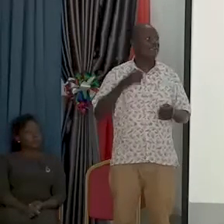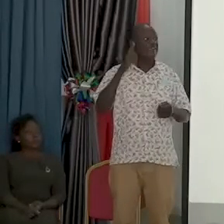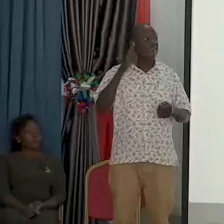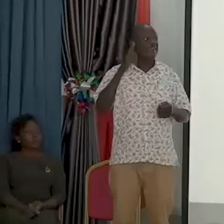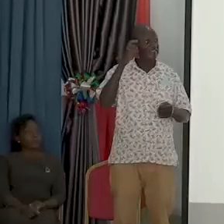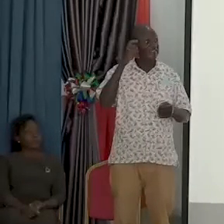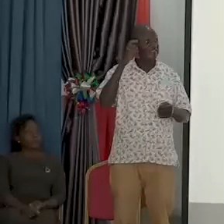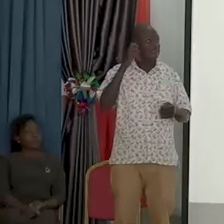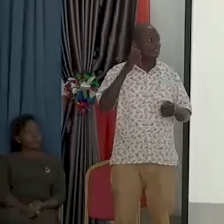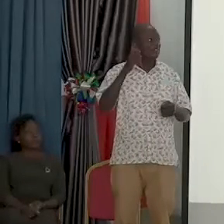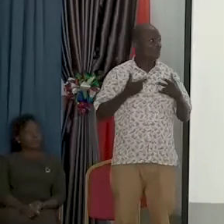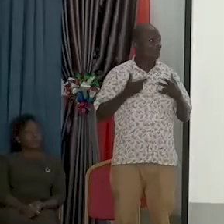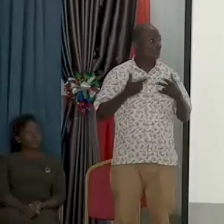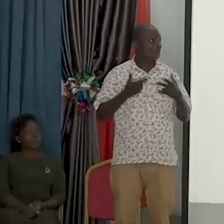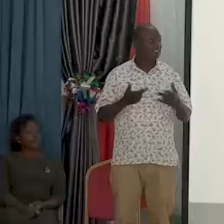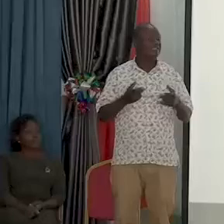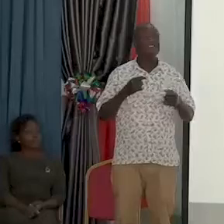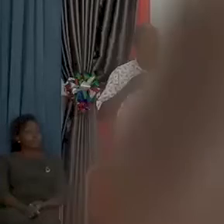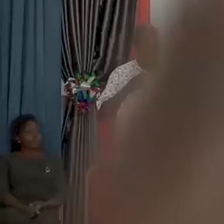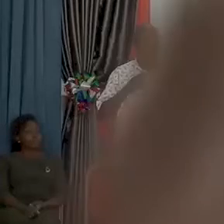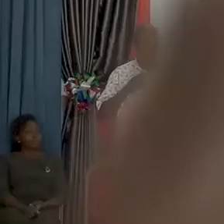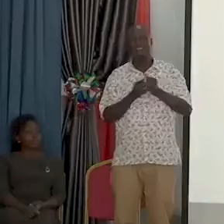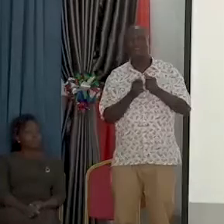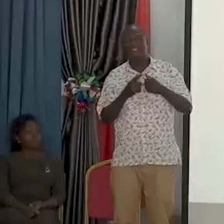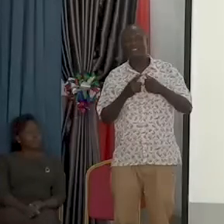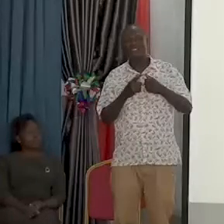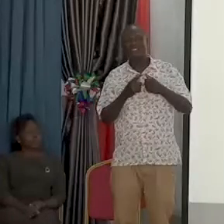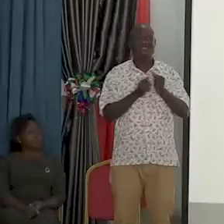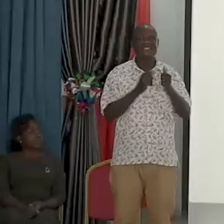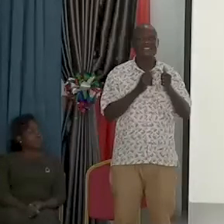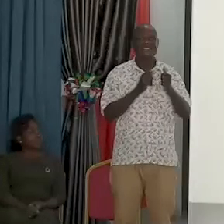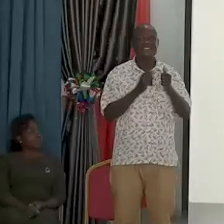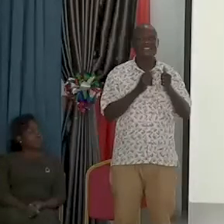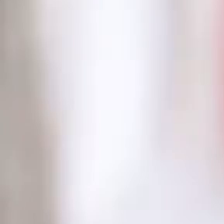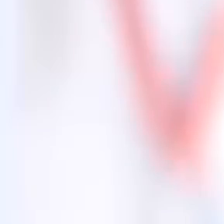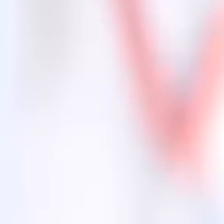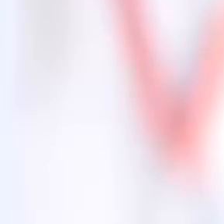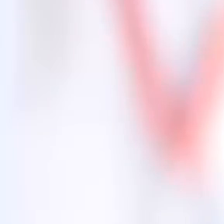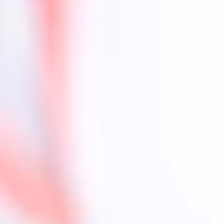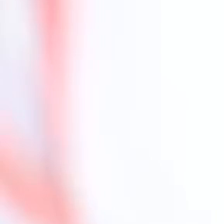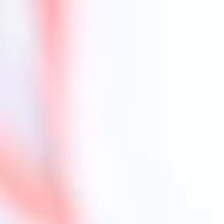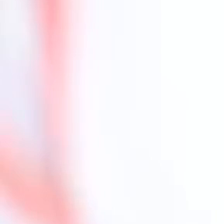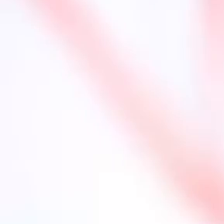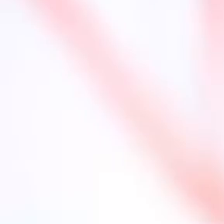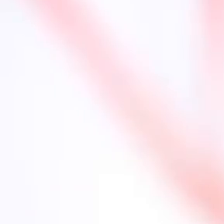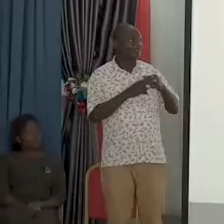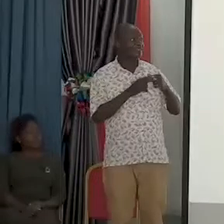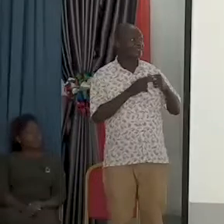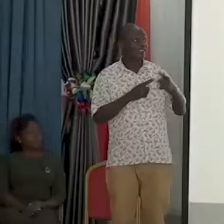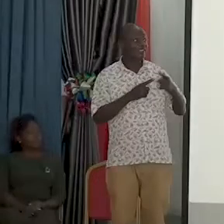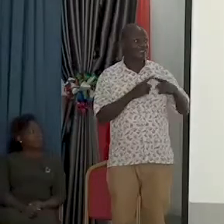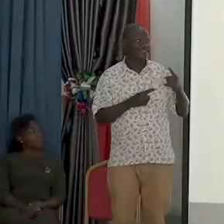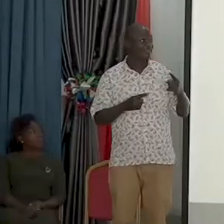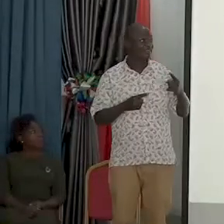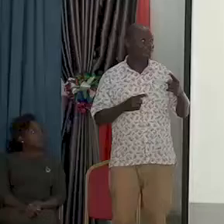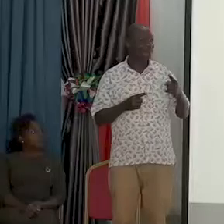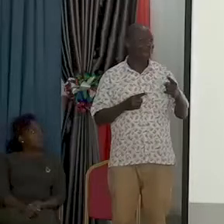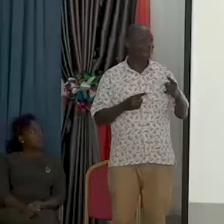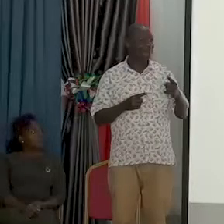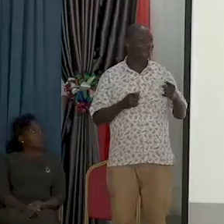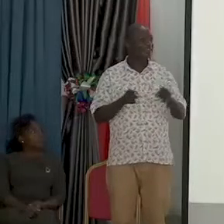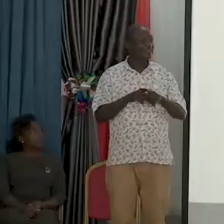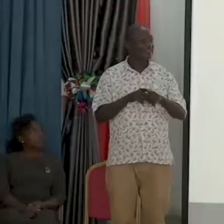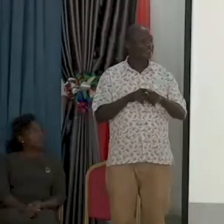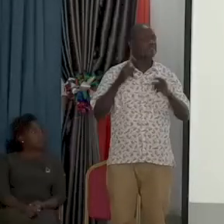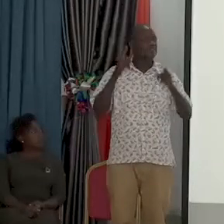for, Linda, was it 7 years, 10 years? 7. For 7 years, a group of people